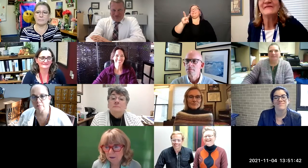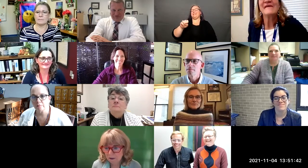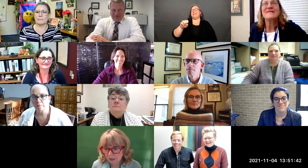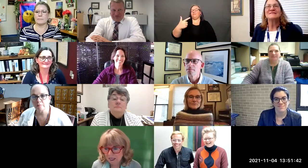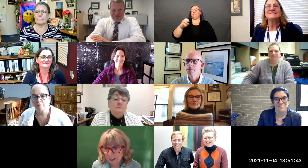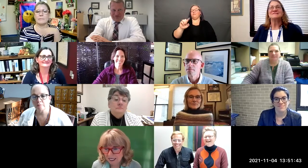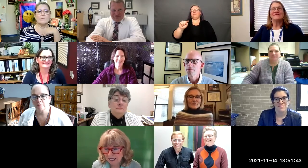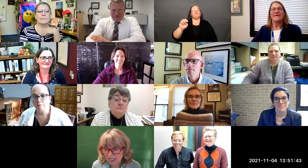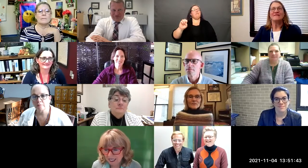of